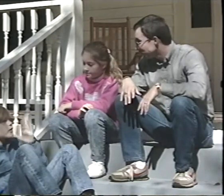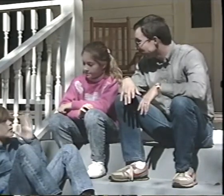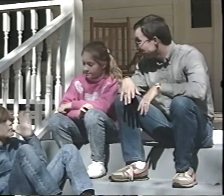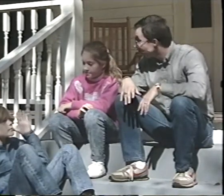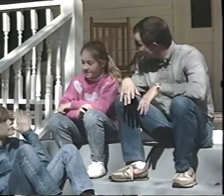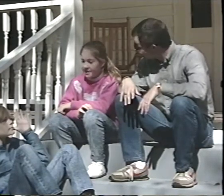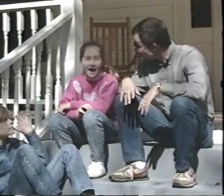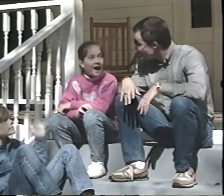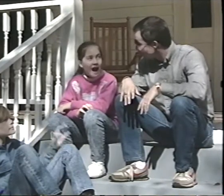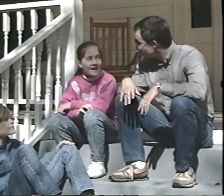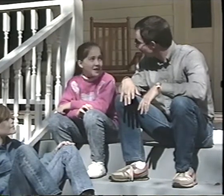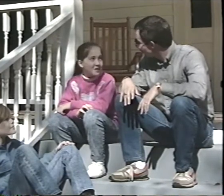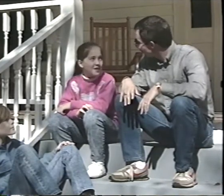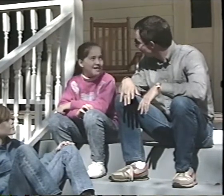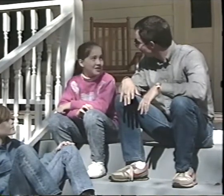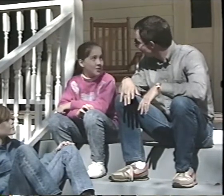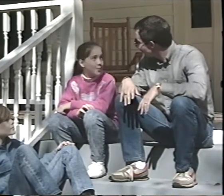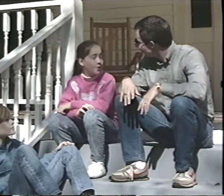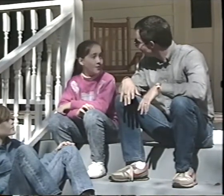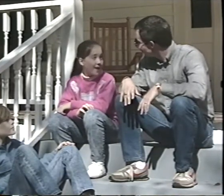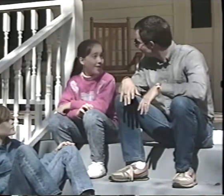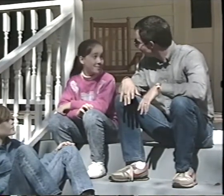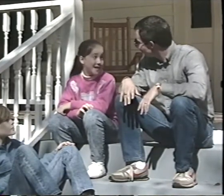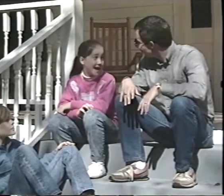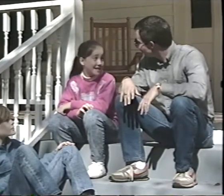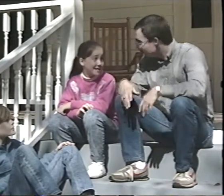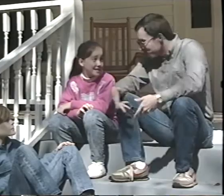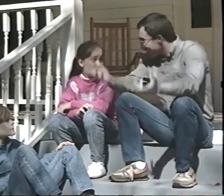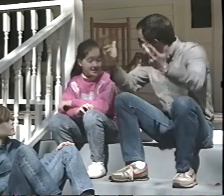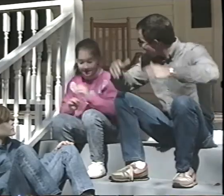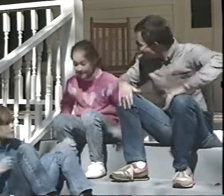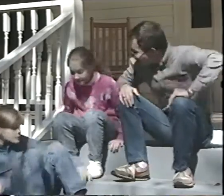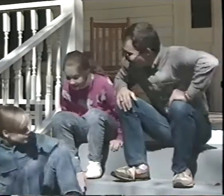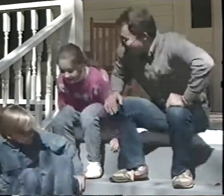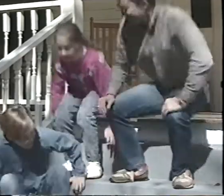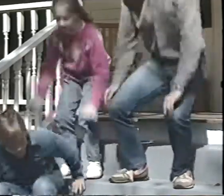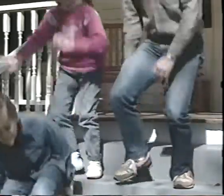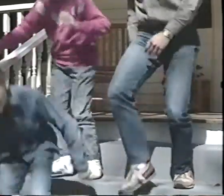farm. I can't wait to learn more farm signs. Well, let's go.